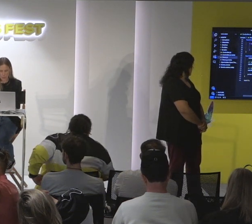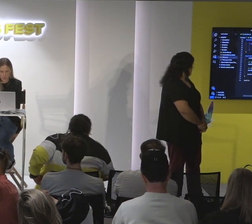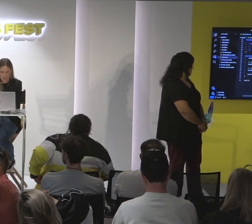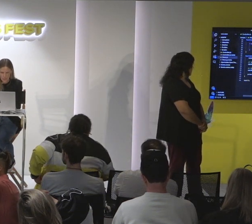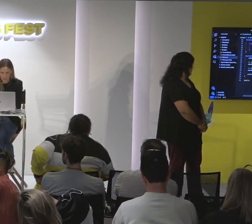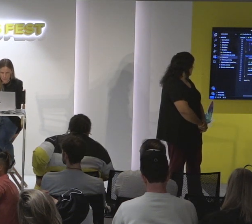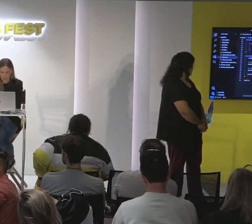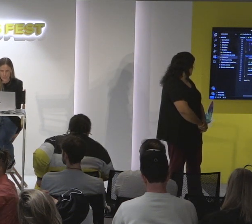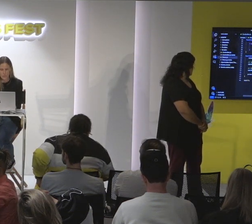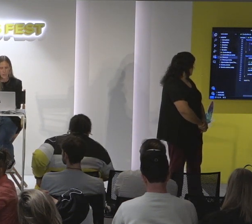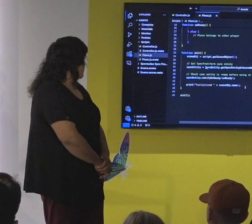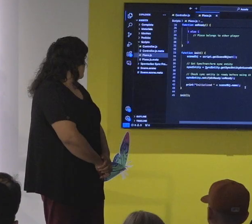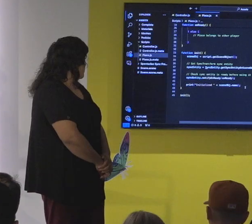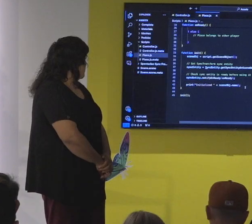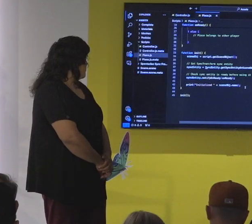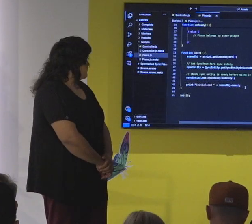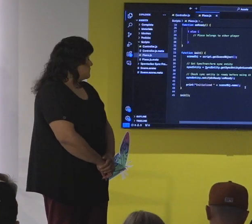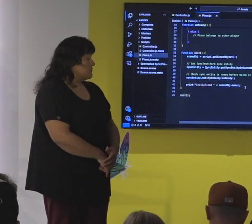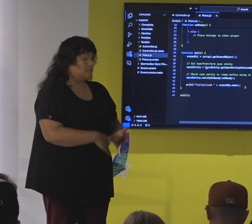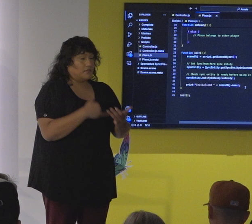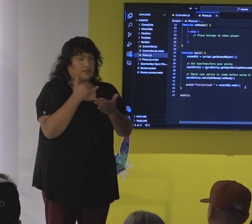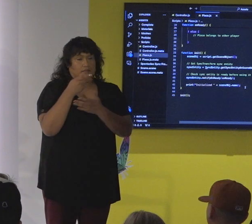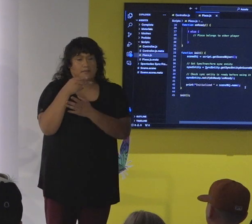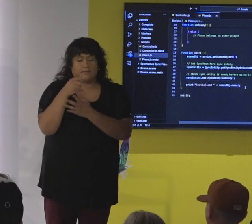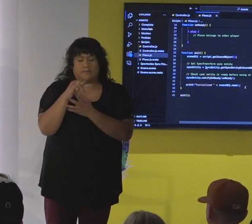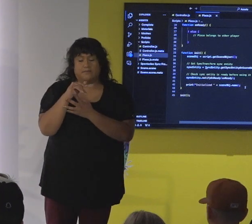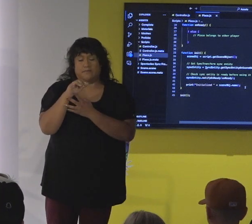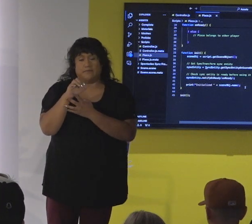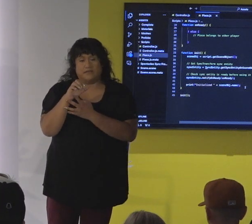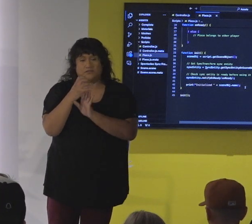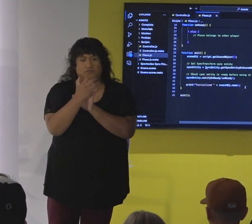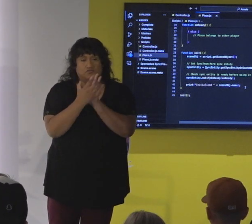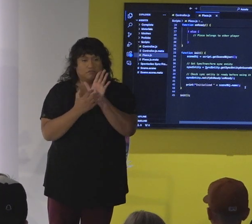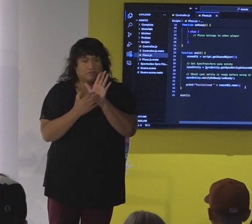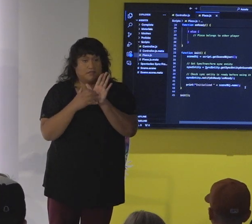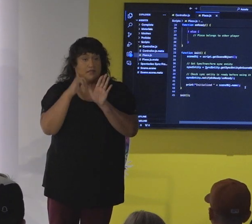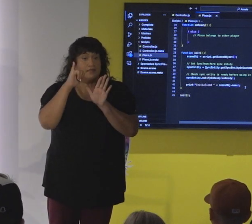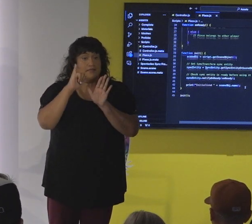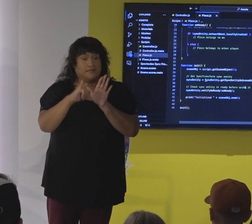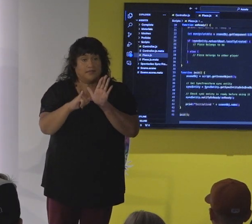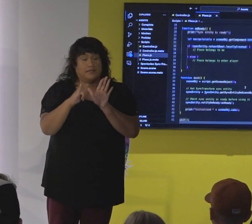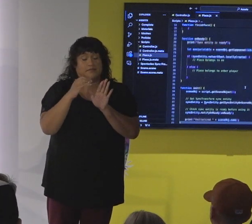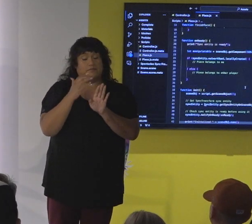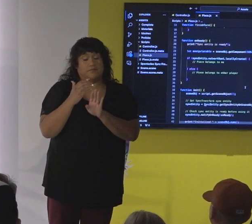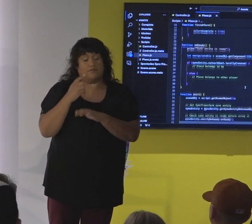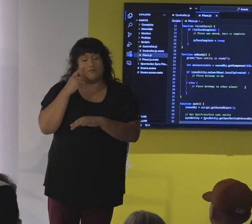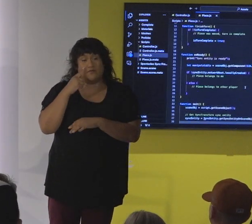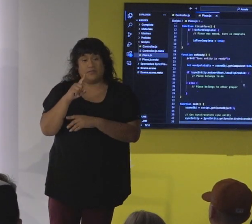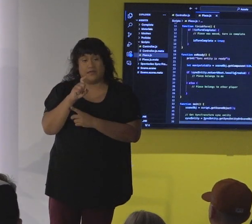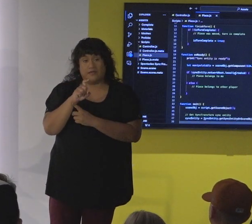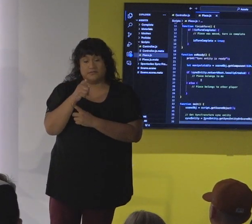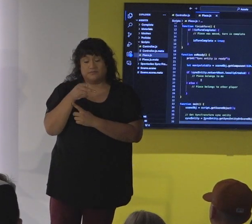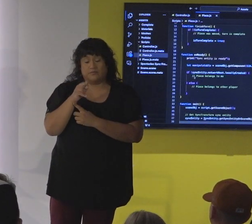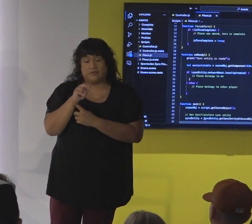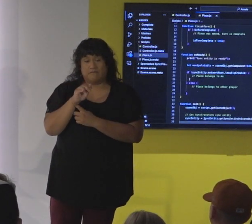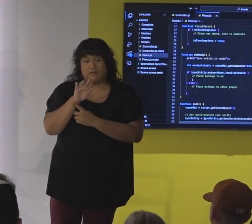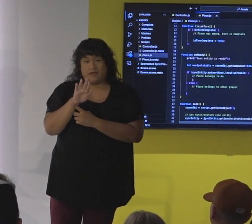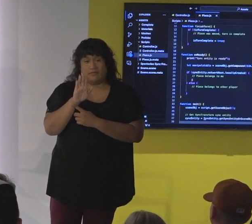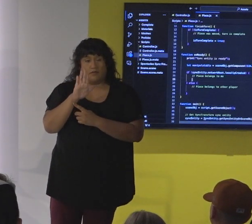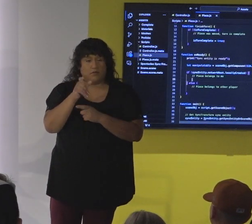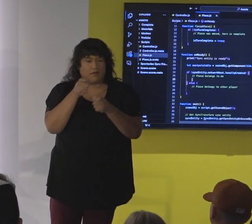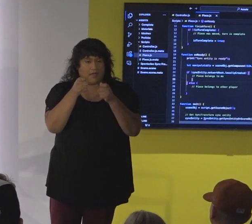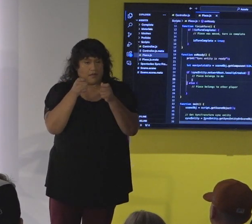script. So this P script is going to be attached to the X and O prefab, and this is going to